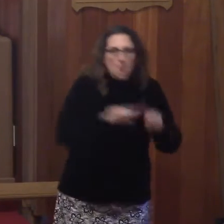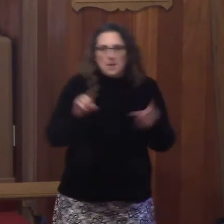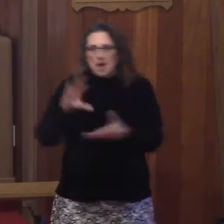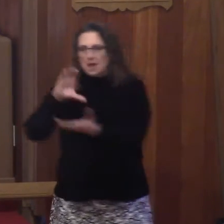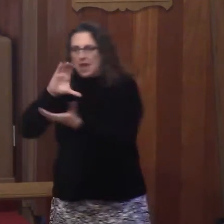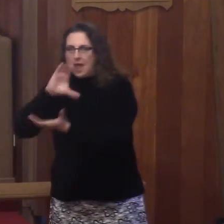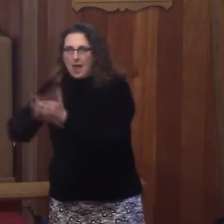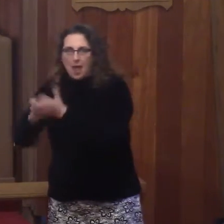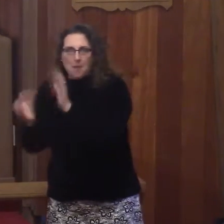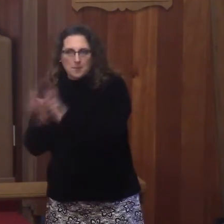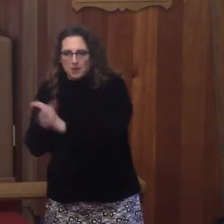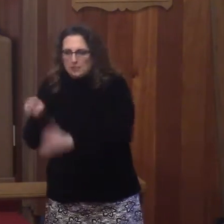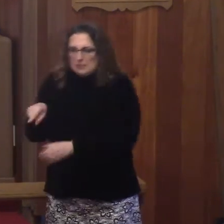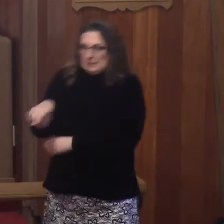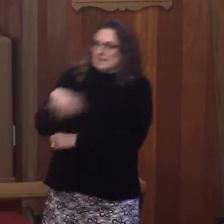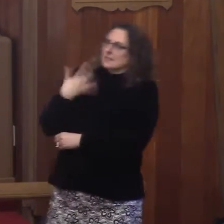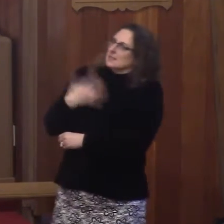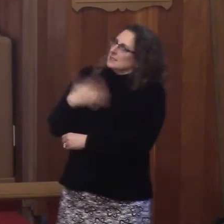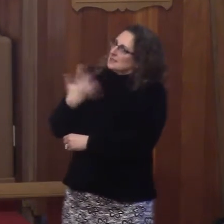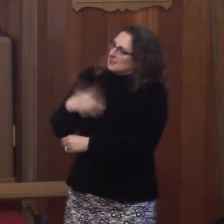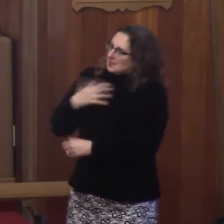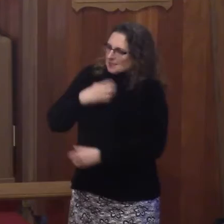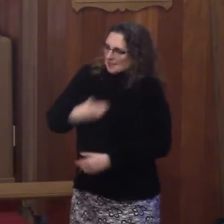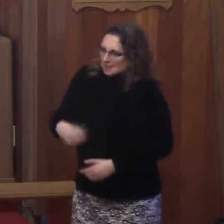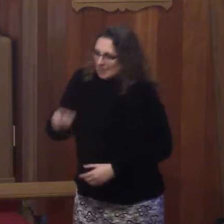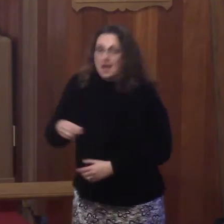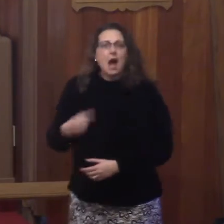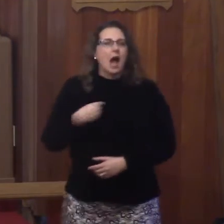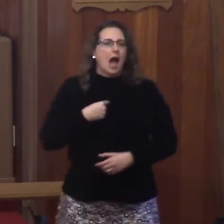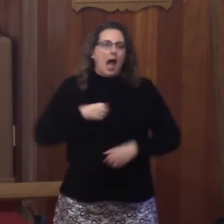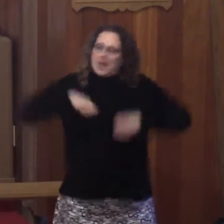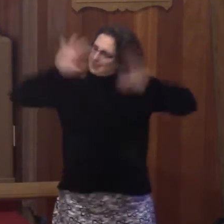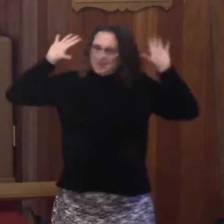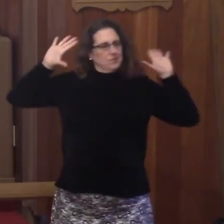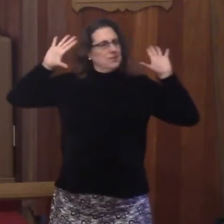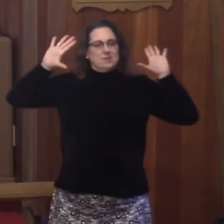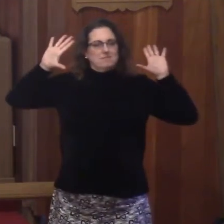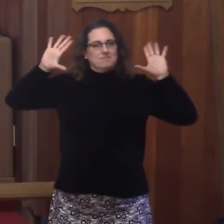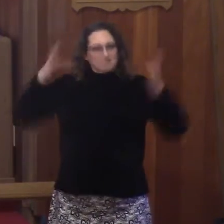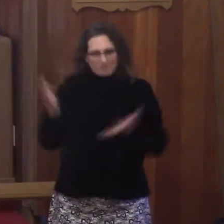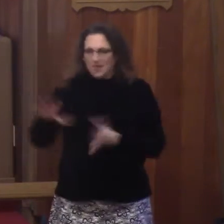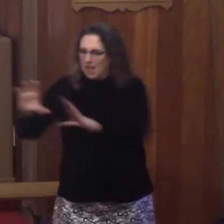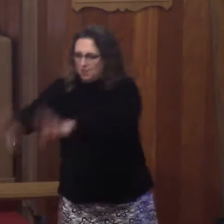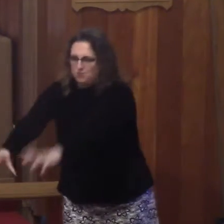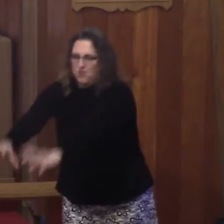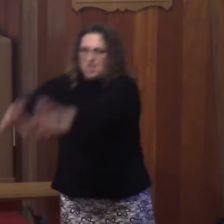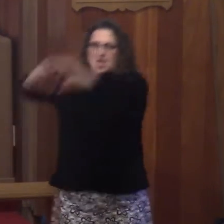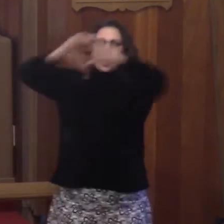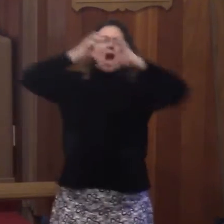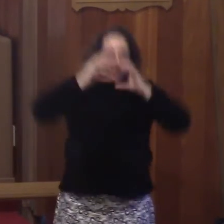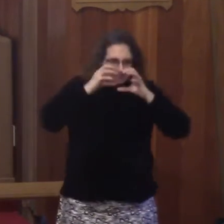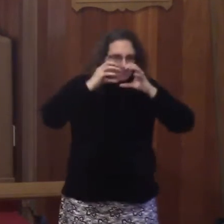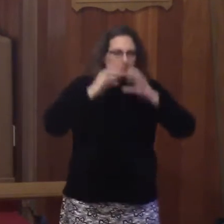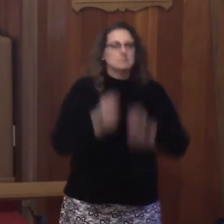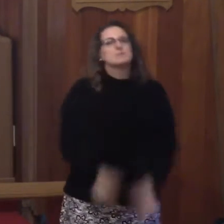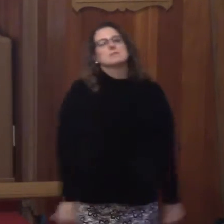calling my name. I give in. I don't keep going. I give in. I give up and I eat it.